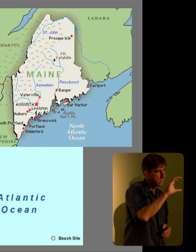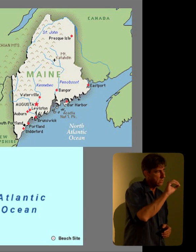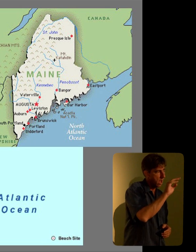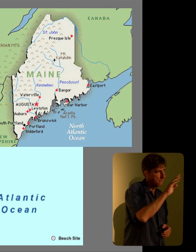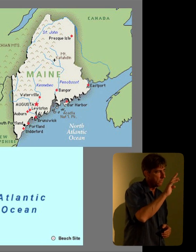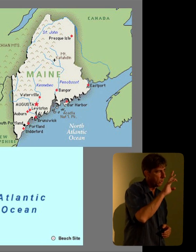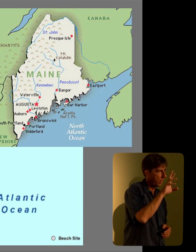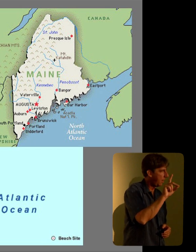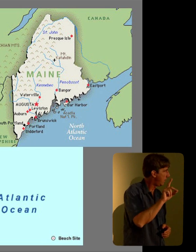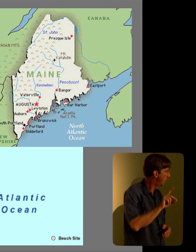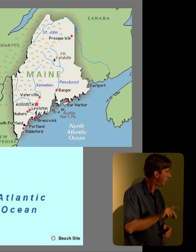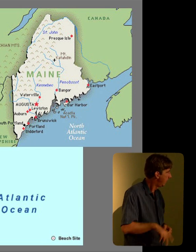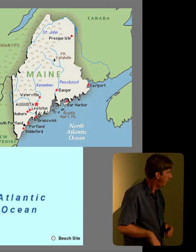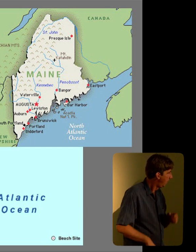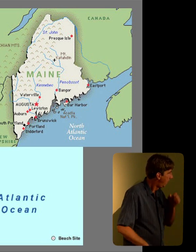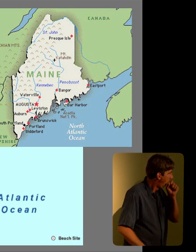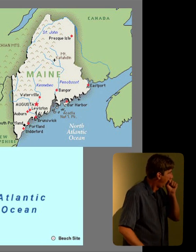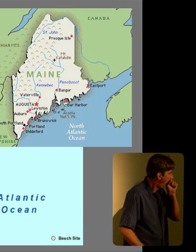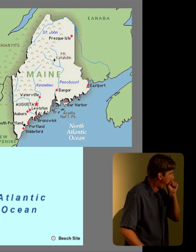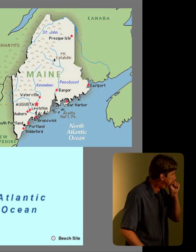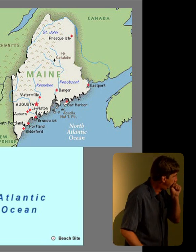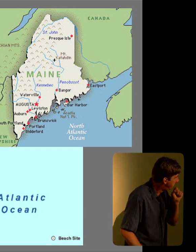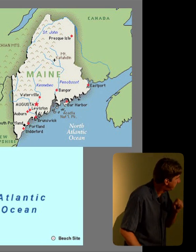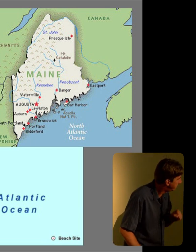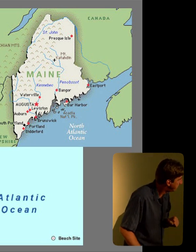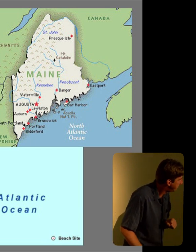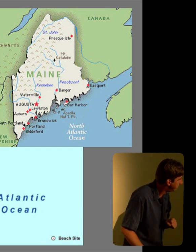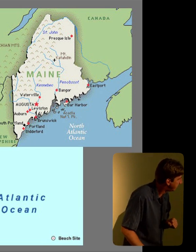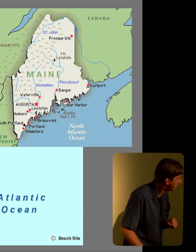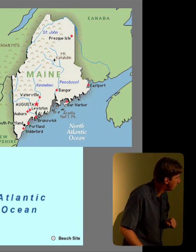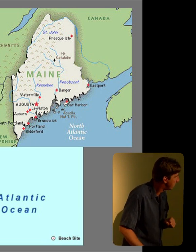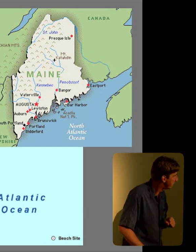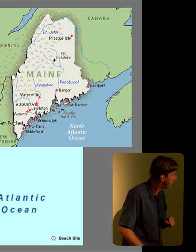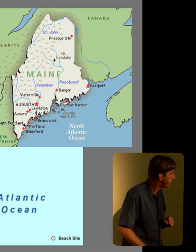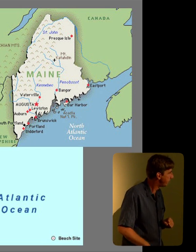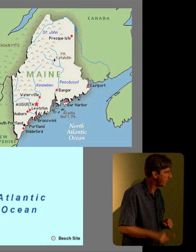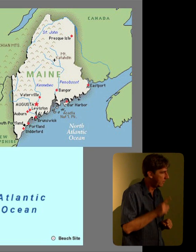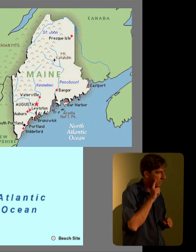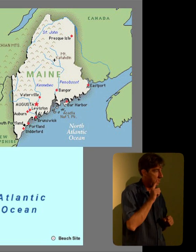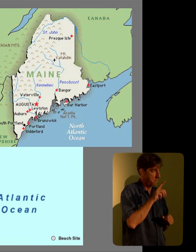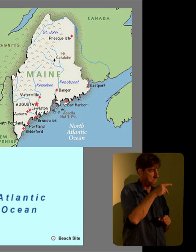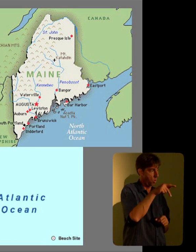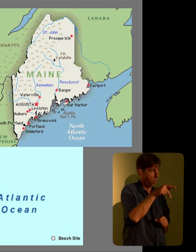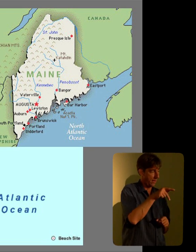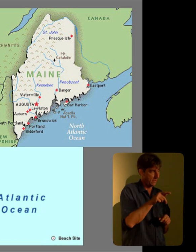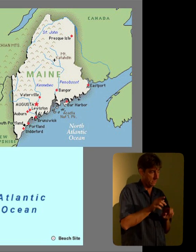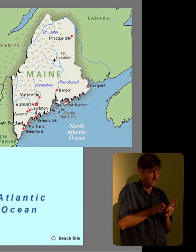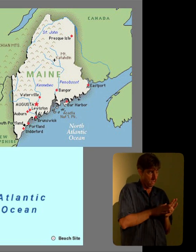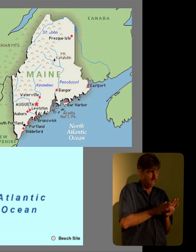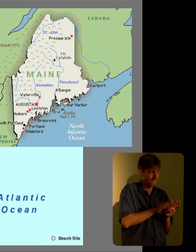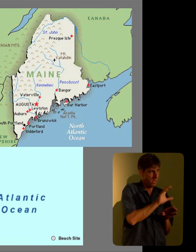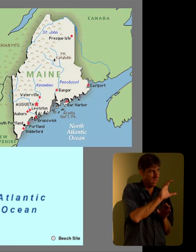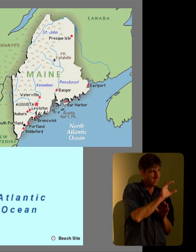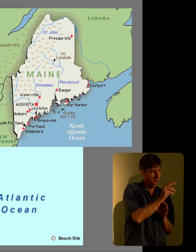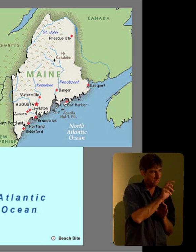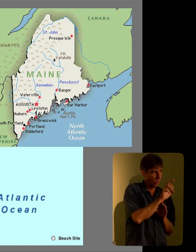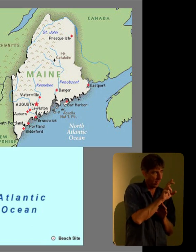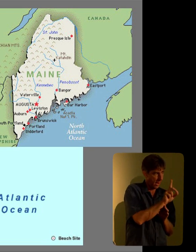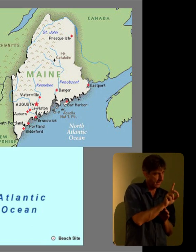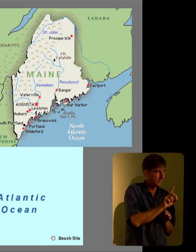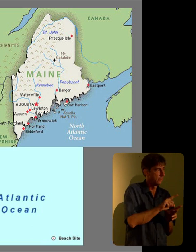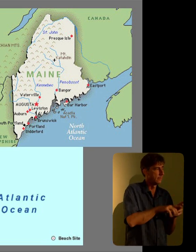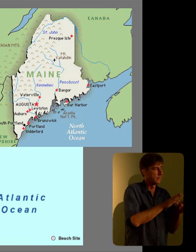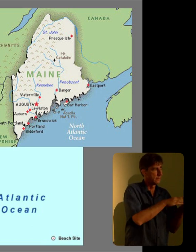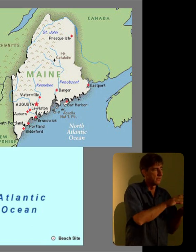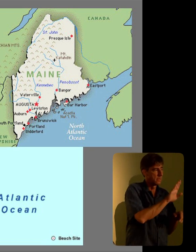the larger of these two illustrations. You see Portland, if you move your eye directly left, you can see Buxton. It's